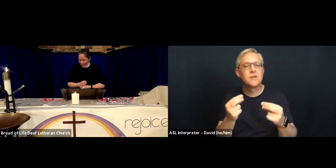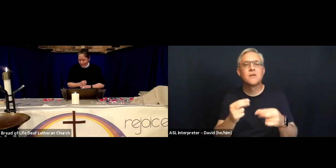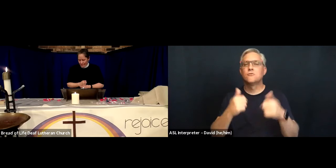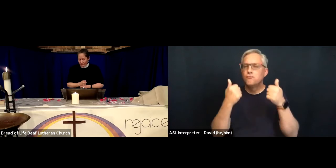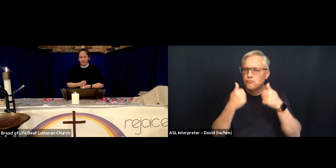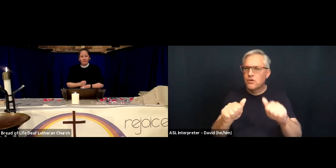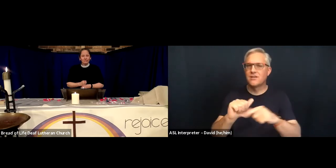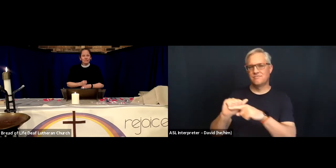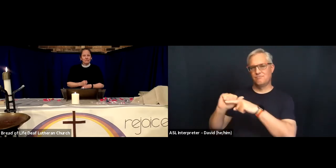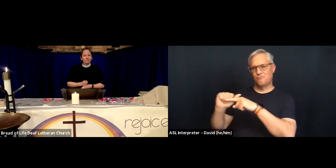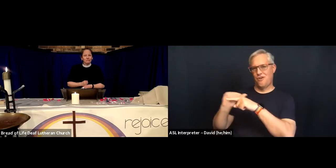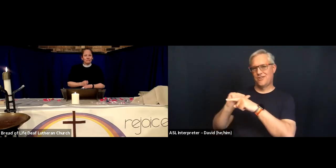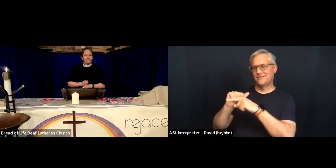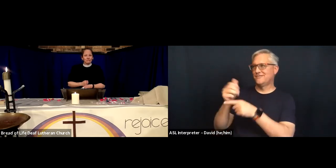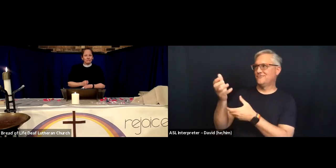Jesus.